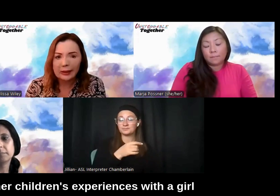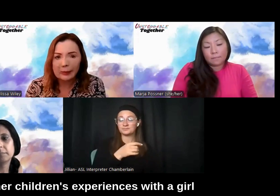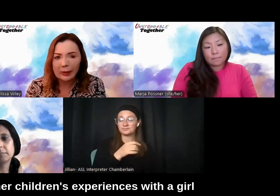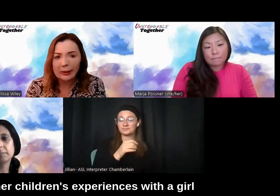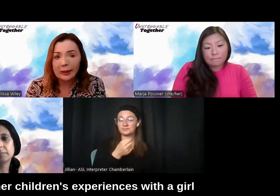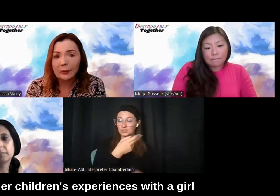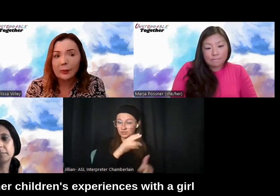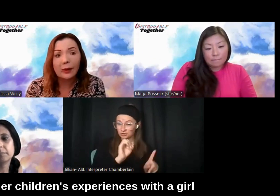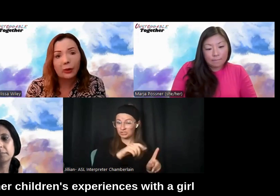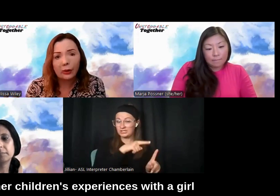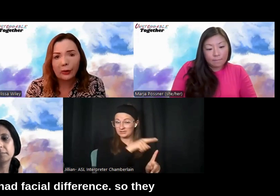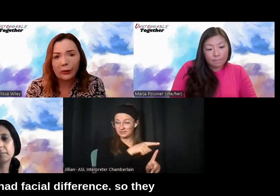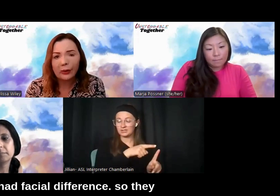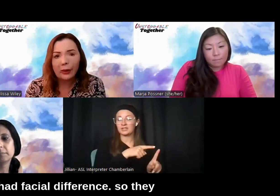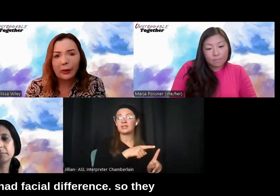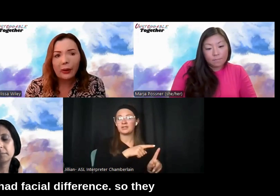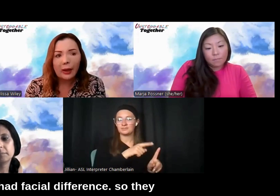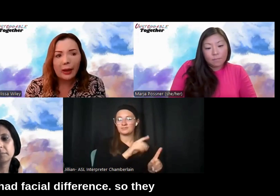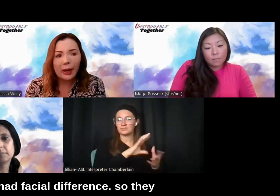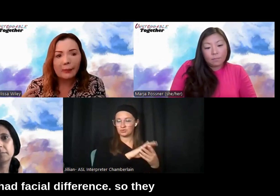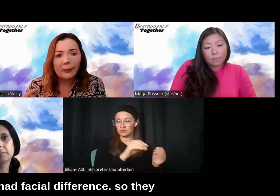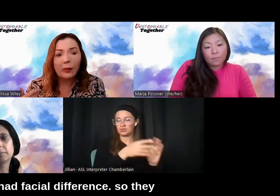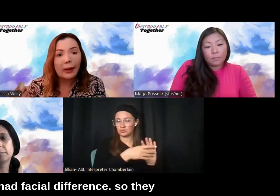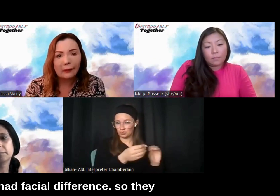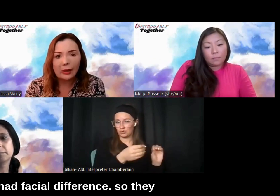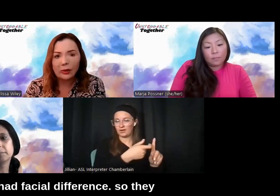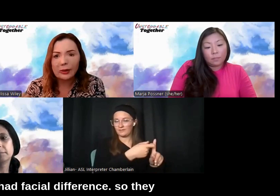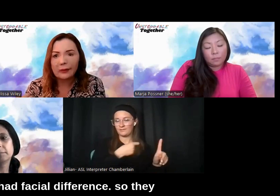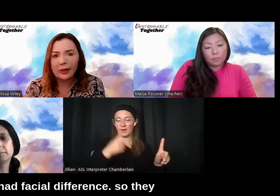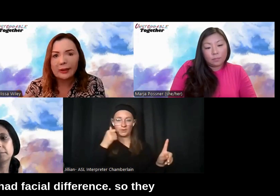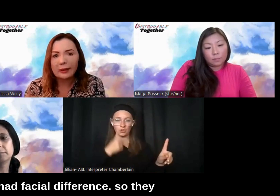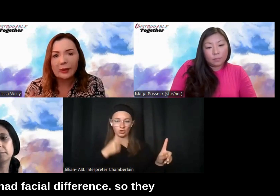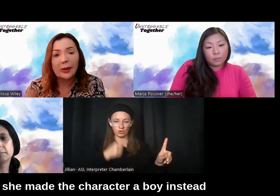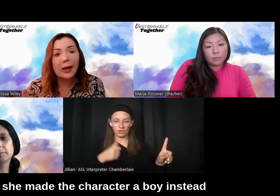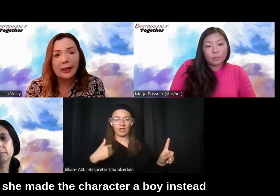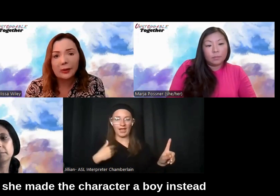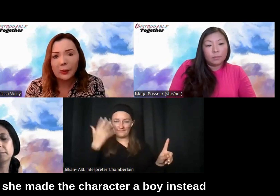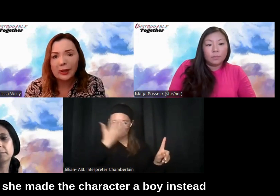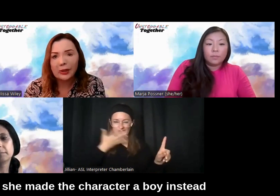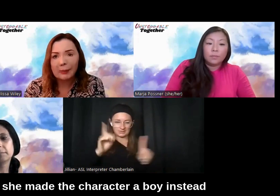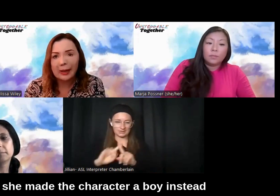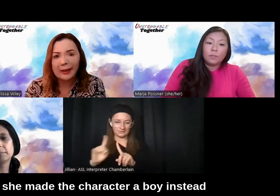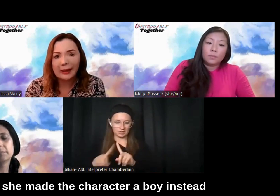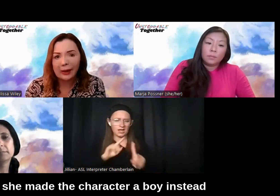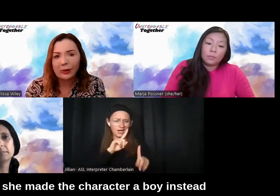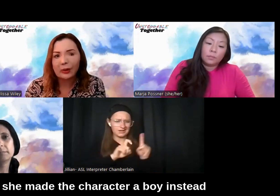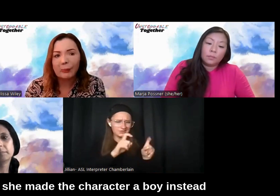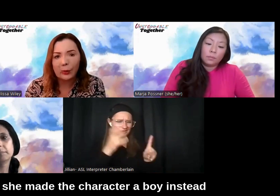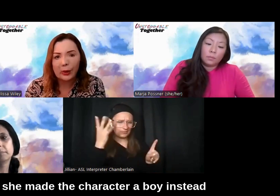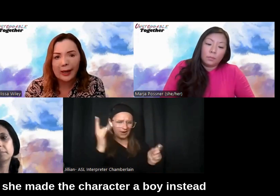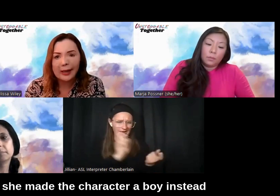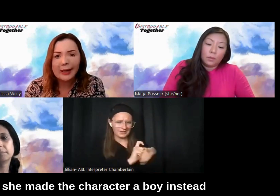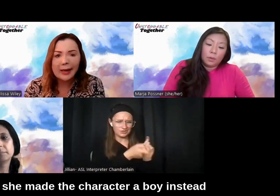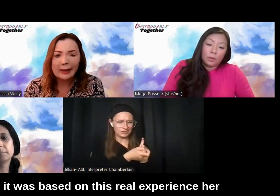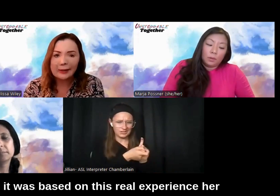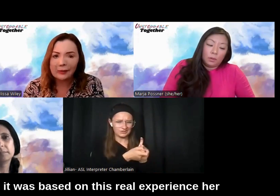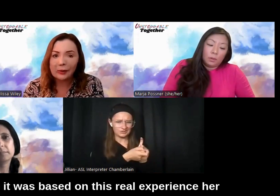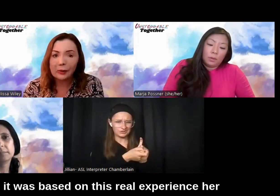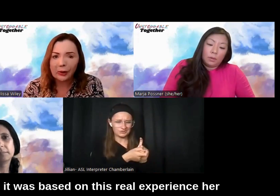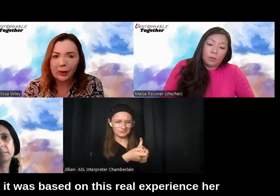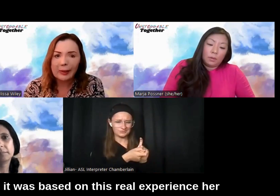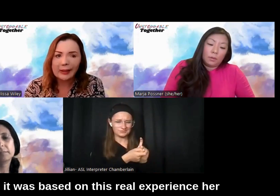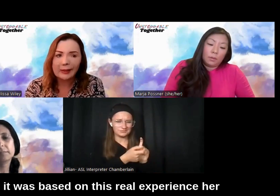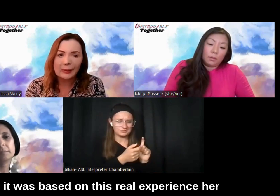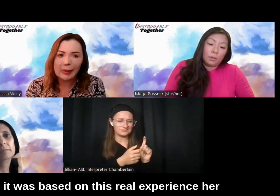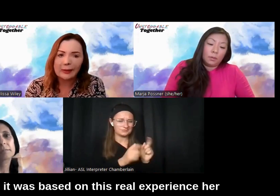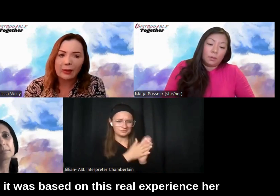children's experiences with a girl who had facial difference. And so they asked her why she made the character a boy instead of a